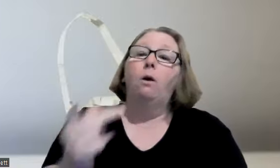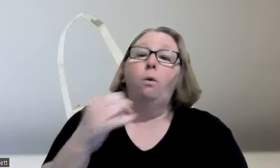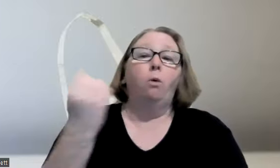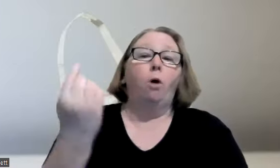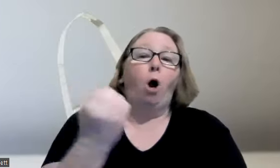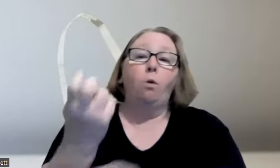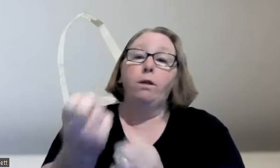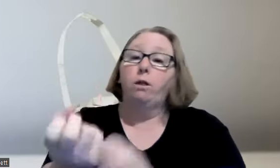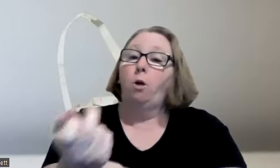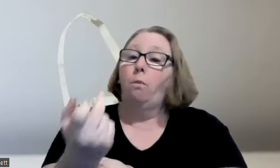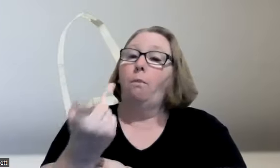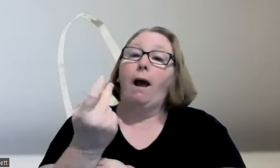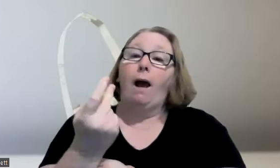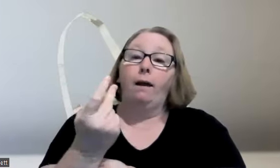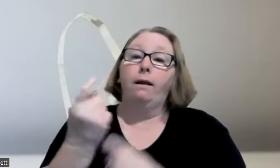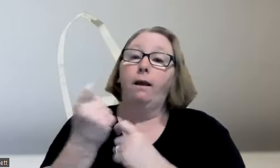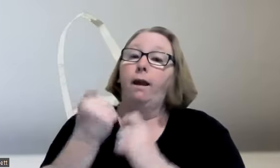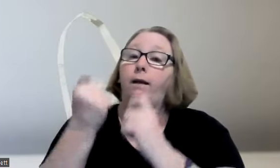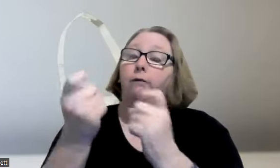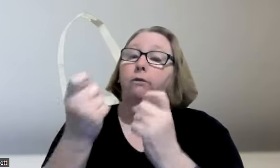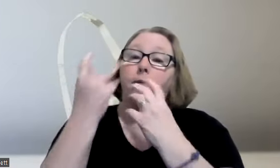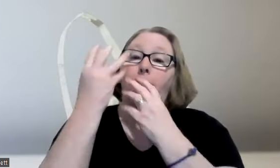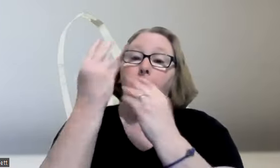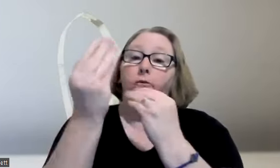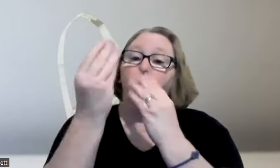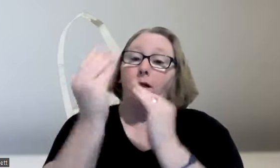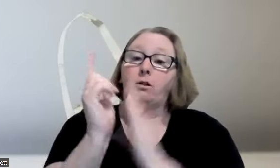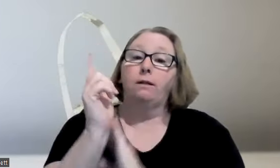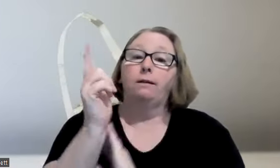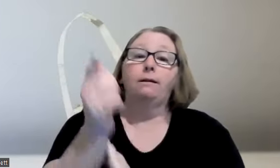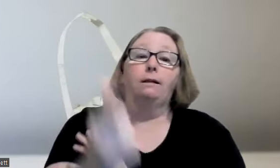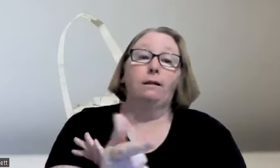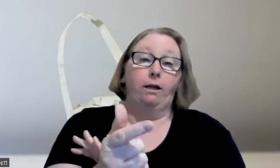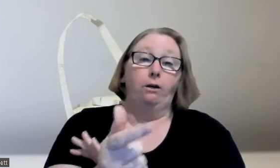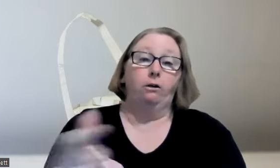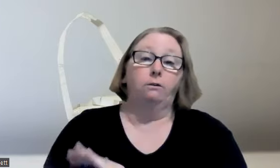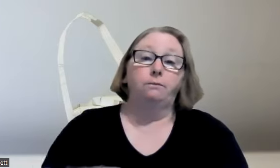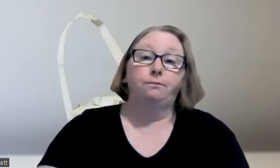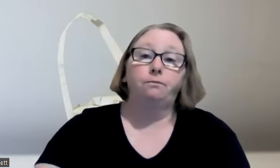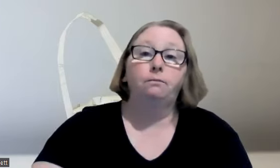We will always go back and give them that information later.